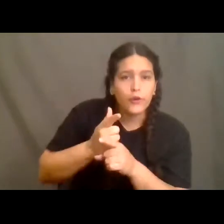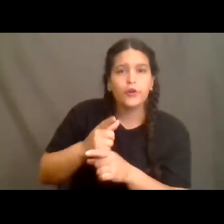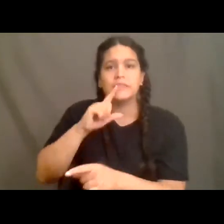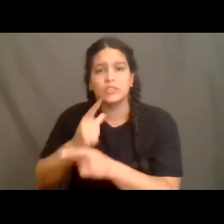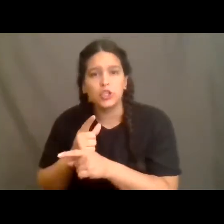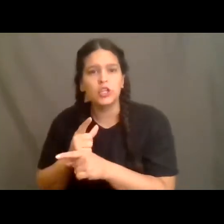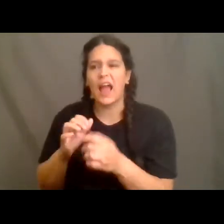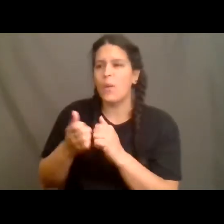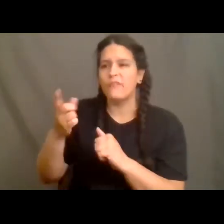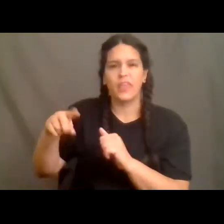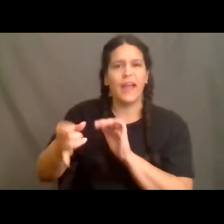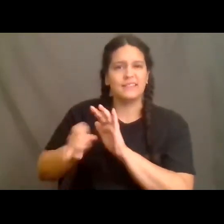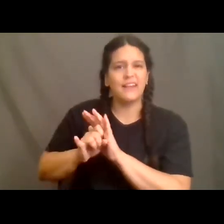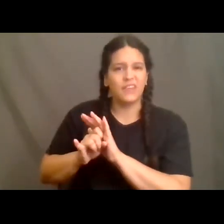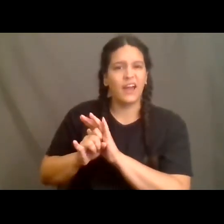they identify. So